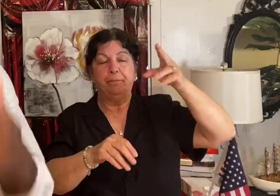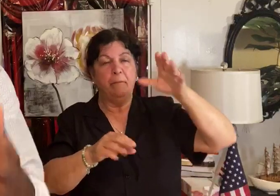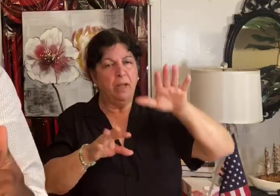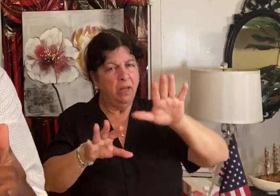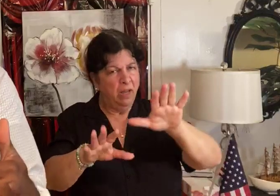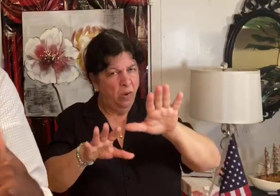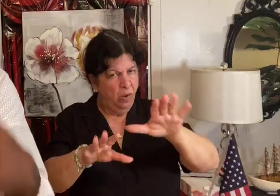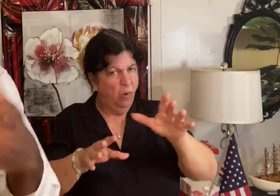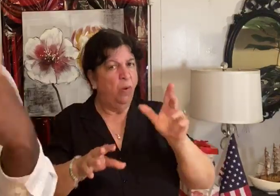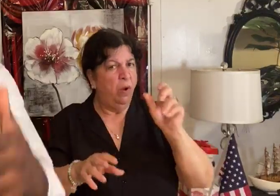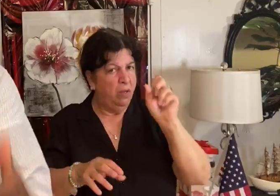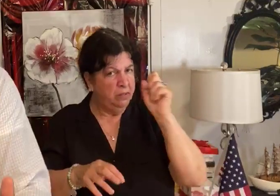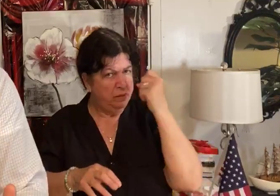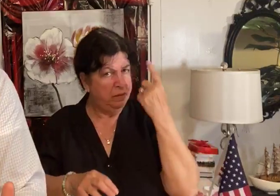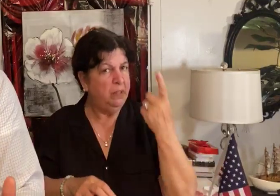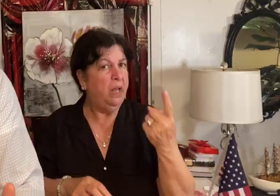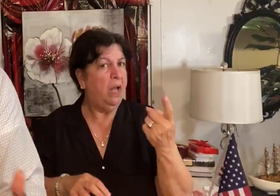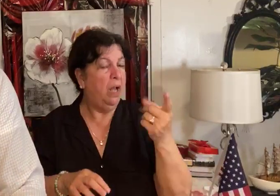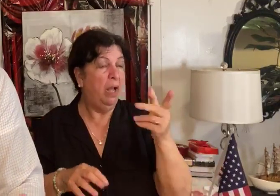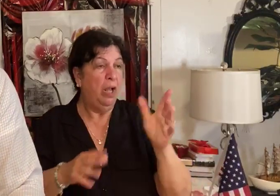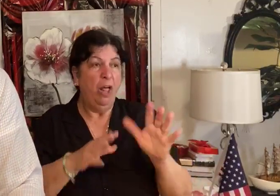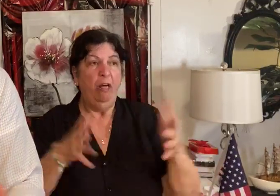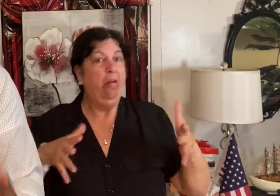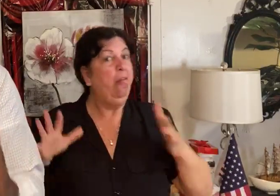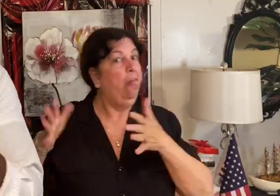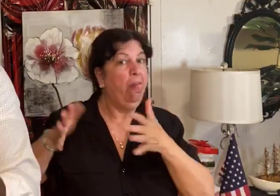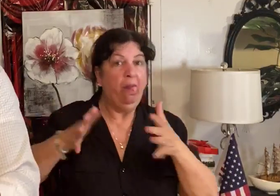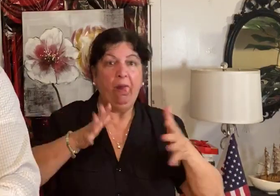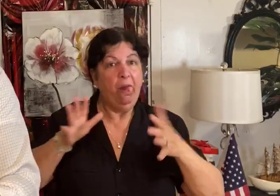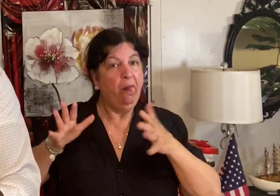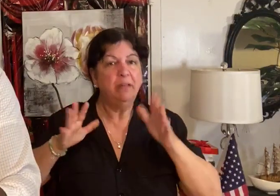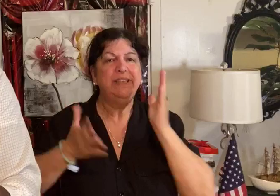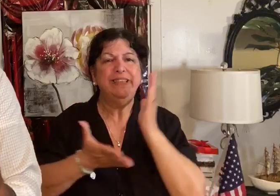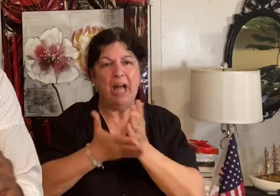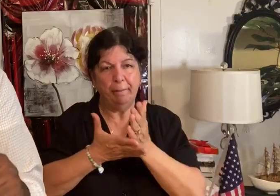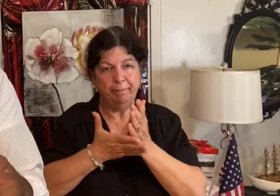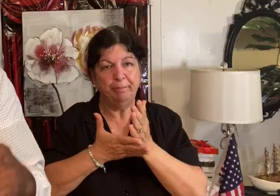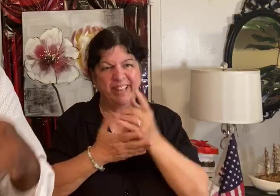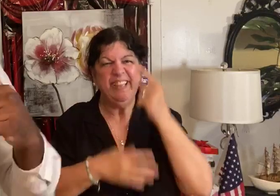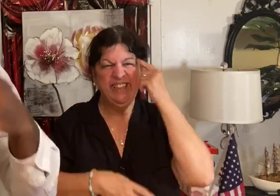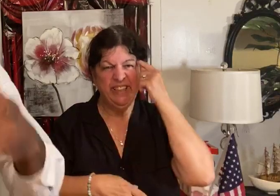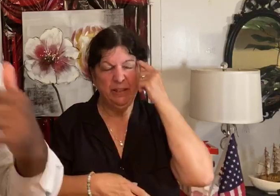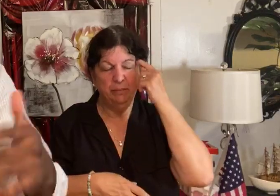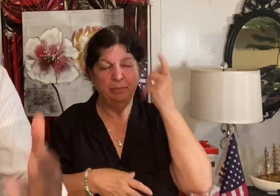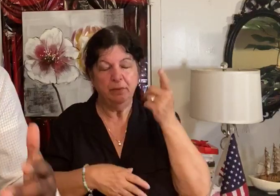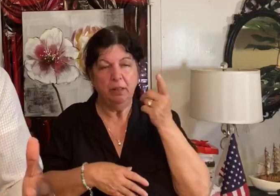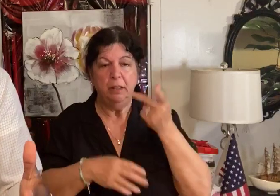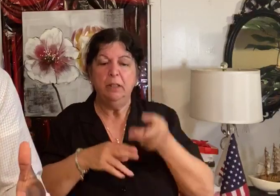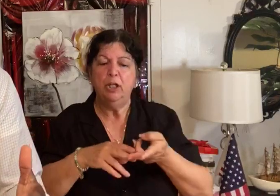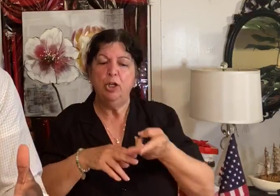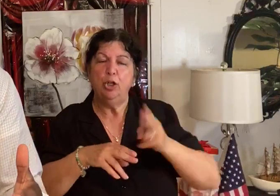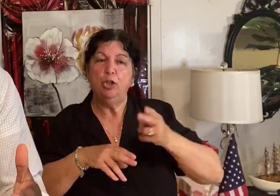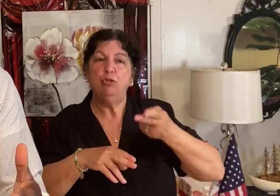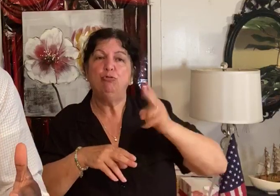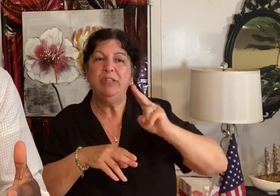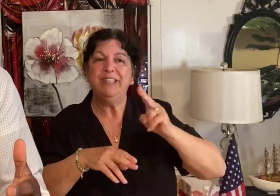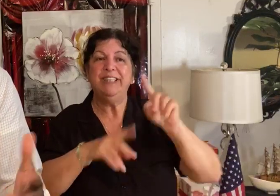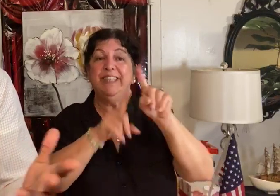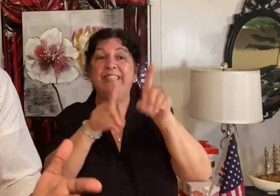get yourself worked up into a panic, think about it for a second. They're increasing the